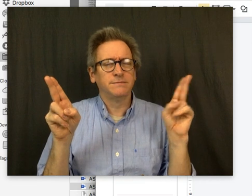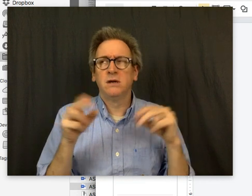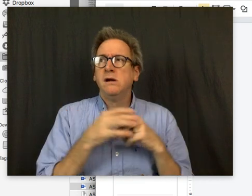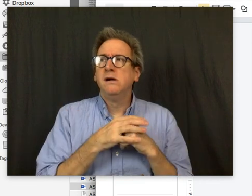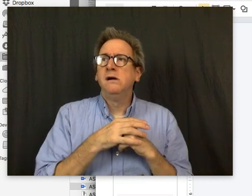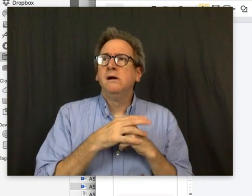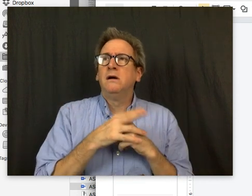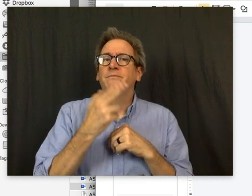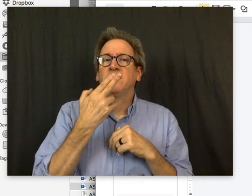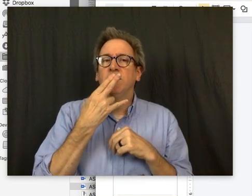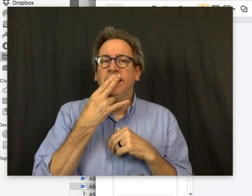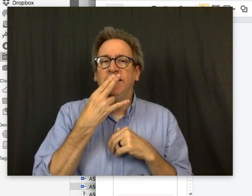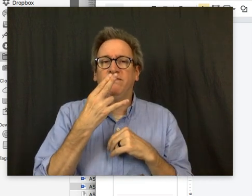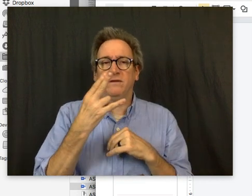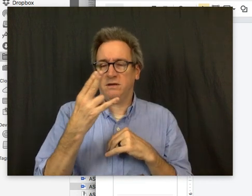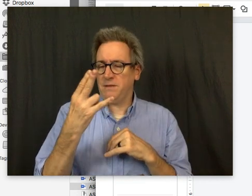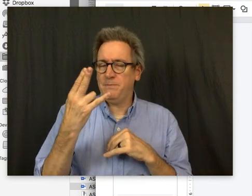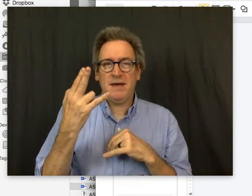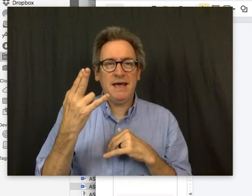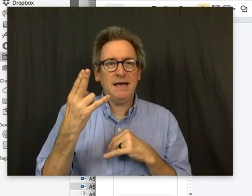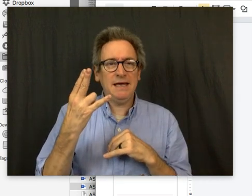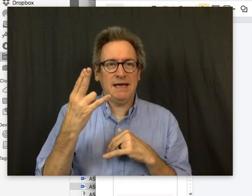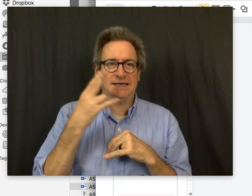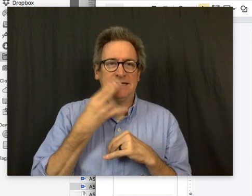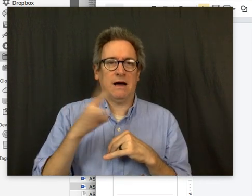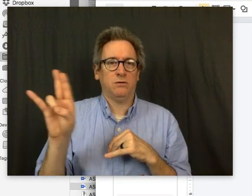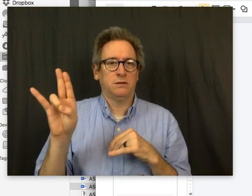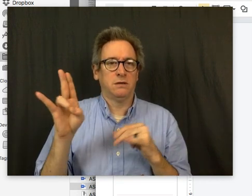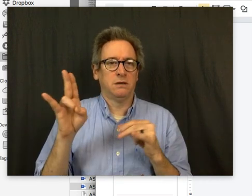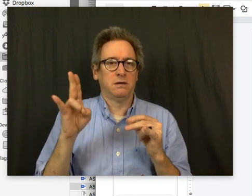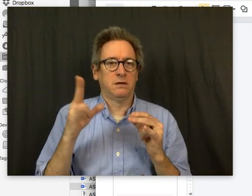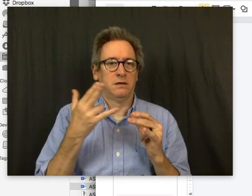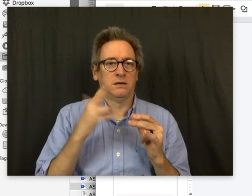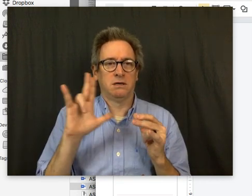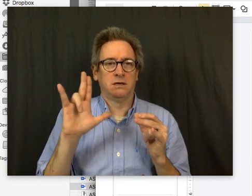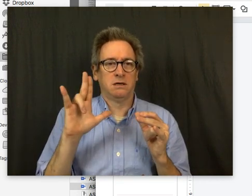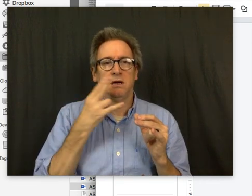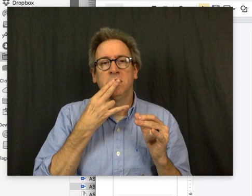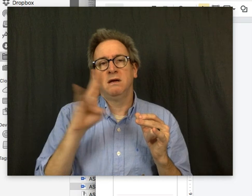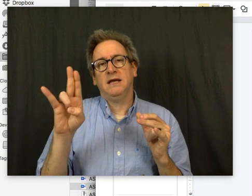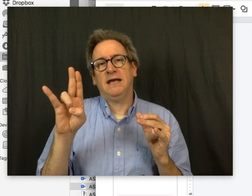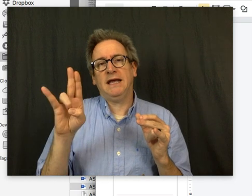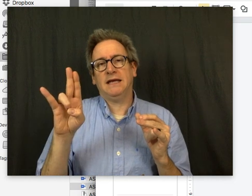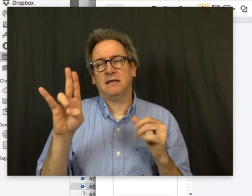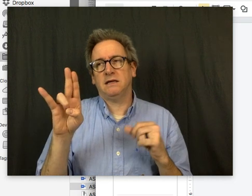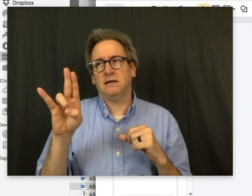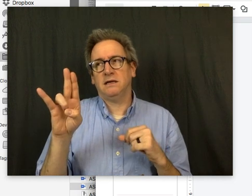Innocence. If the pinky is out,